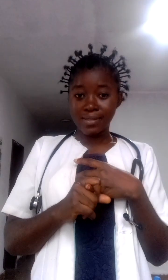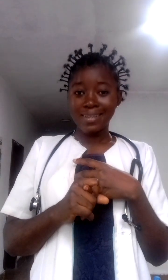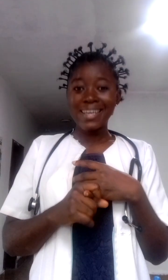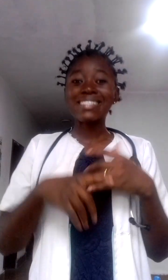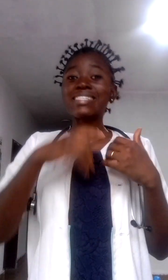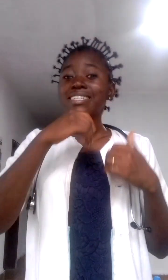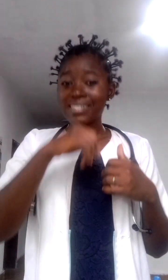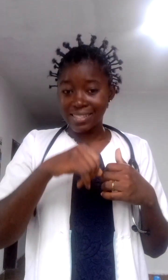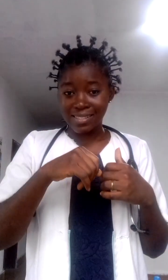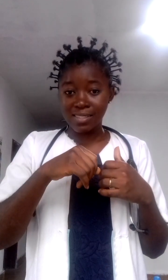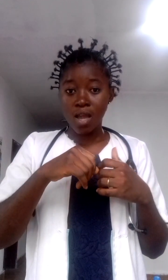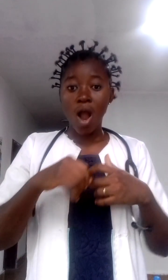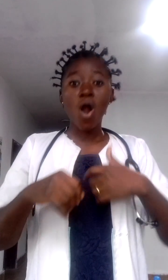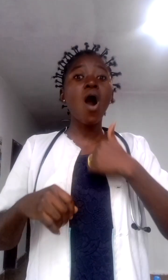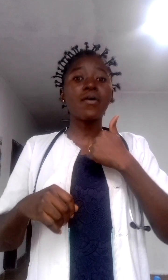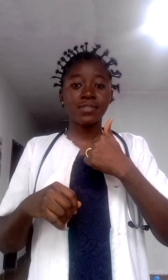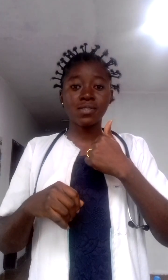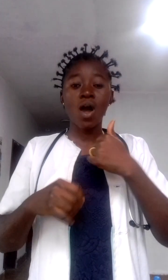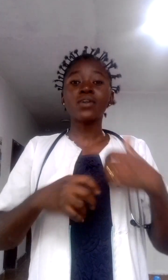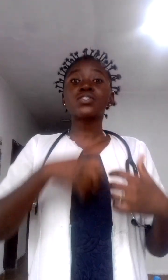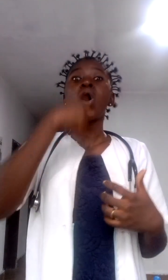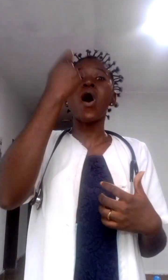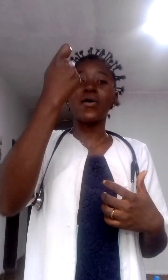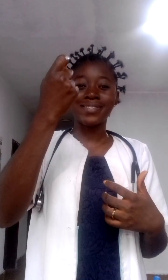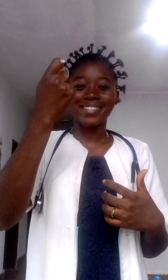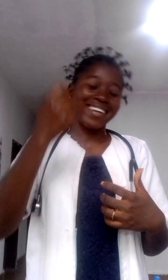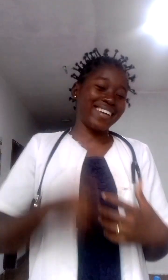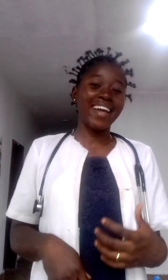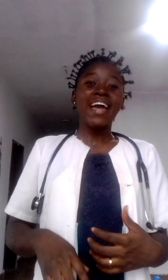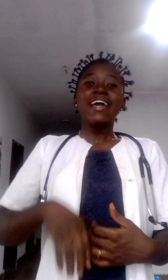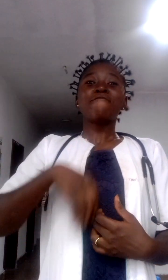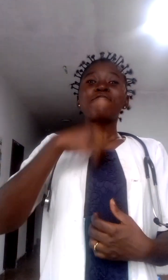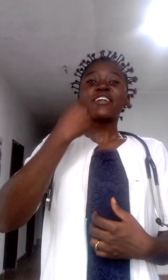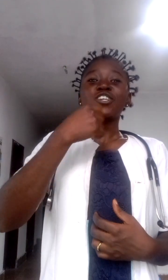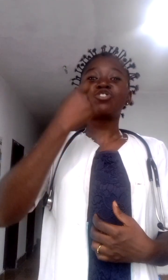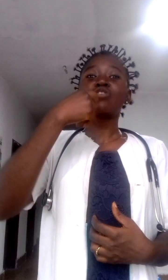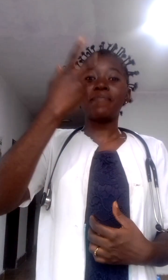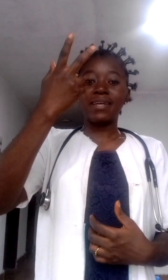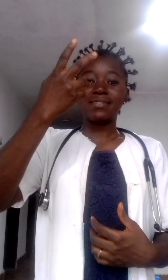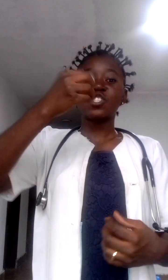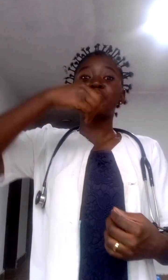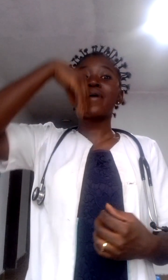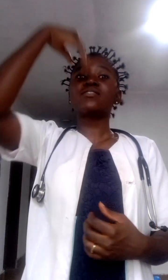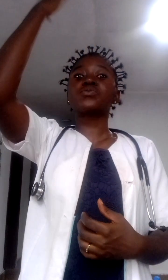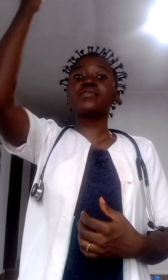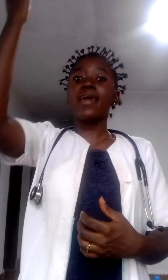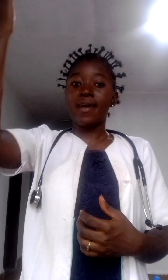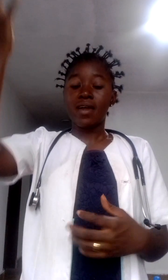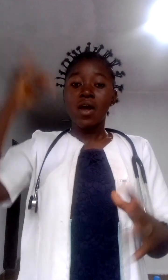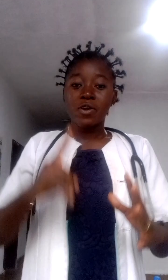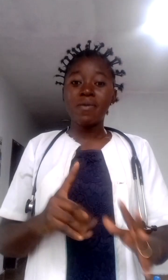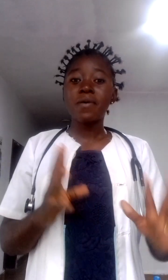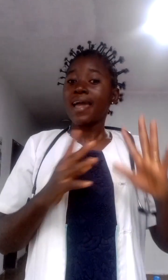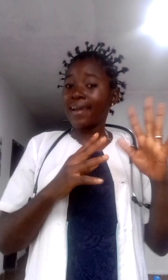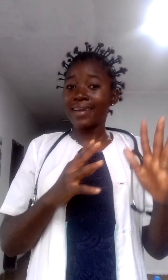person sneezes, coughs, or talks, infectious droplets spreads to the air. Remember, I earlier